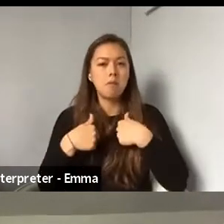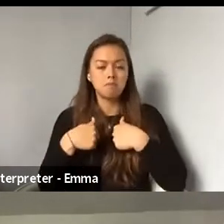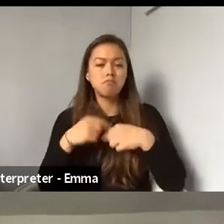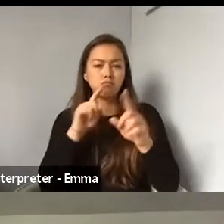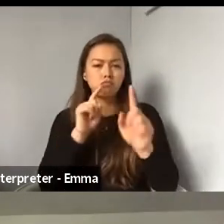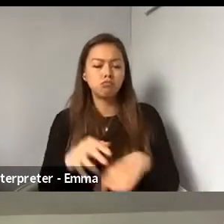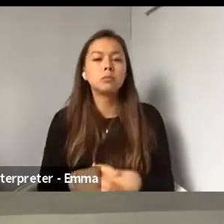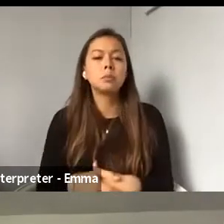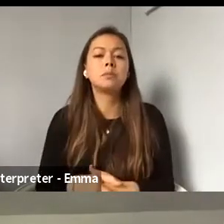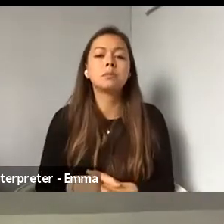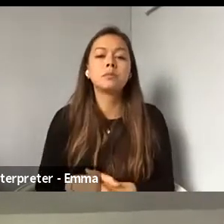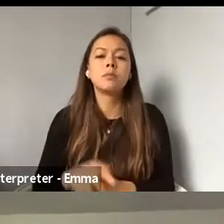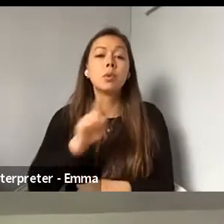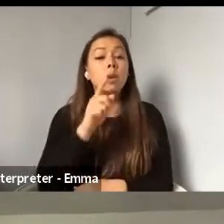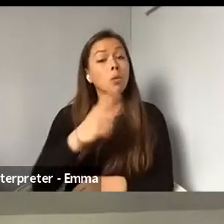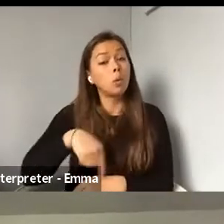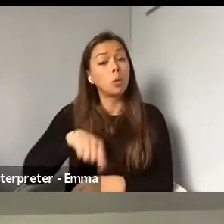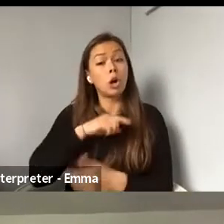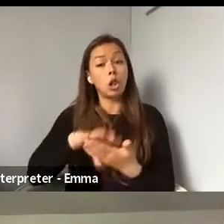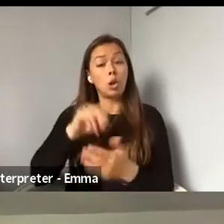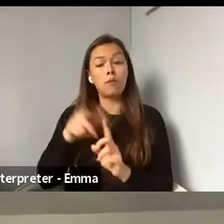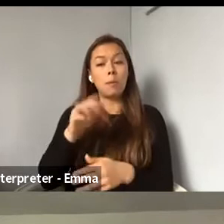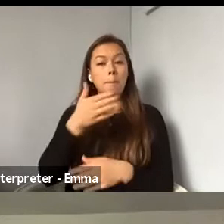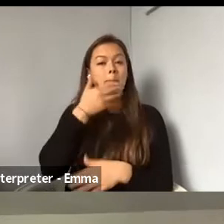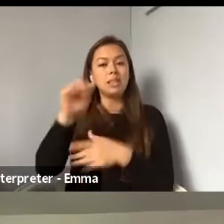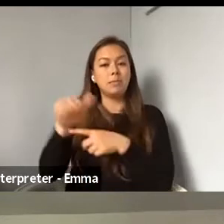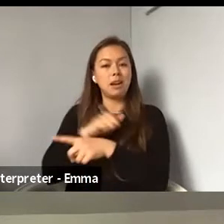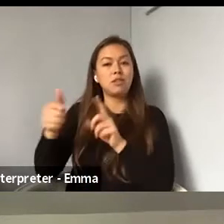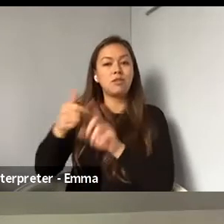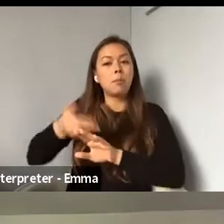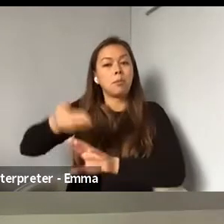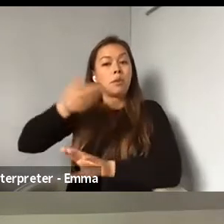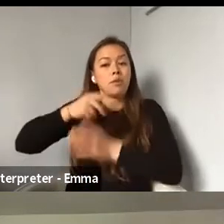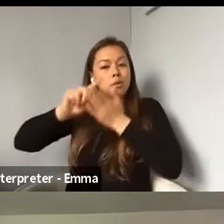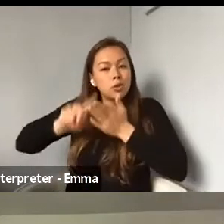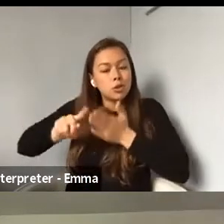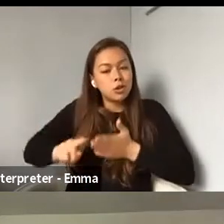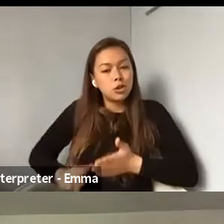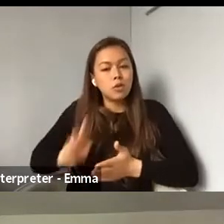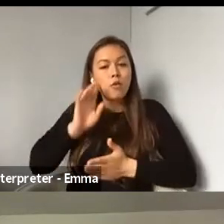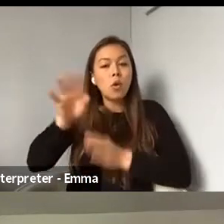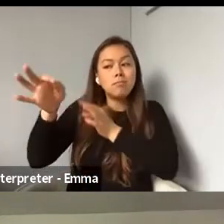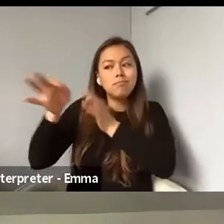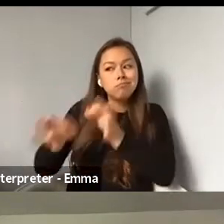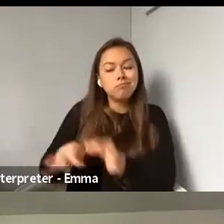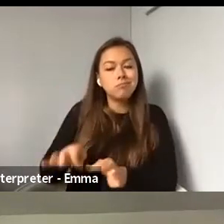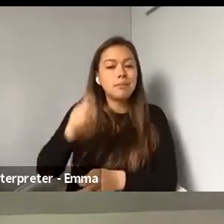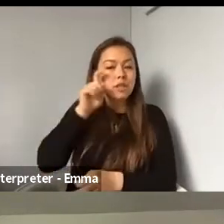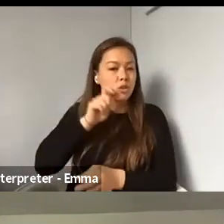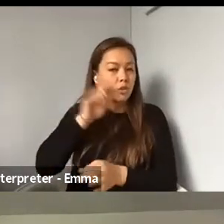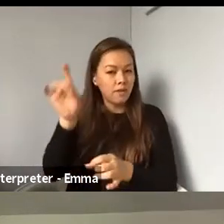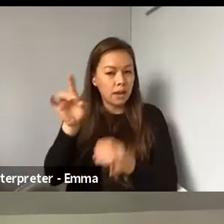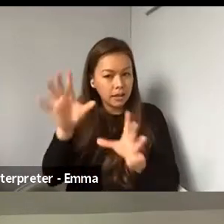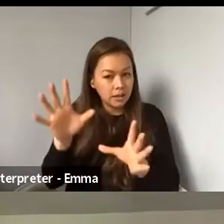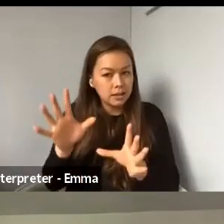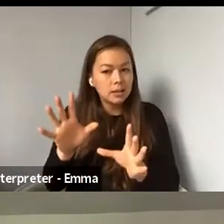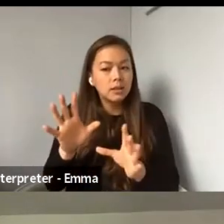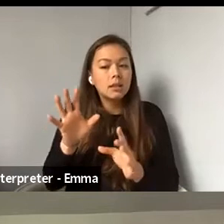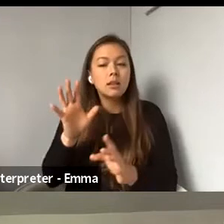best practices of previous research on descriptions of sexual violence, and in particular, the fact that when